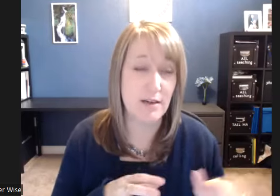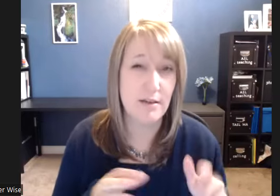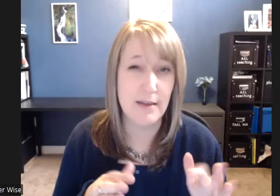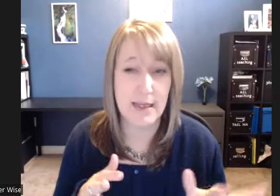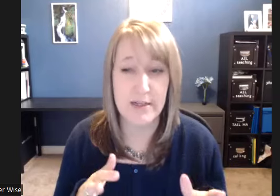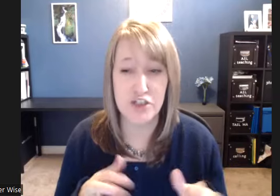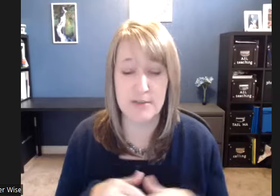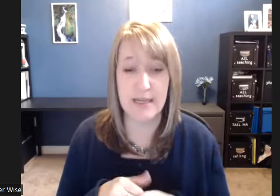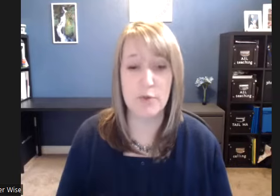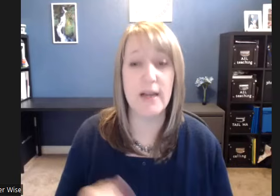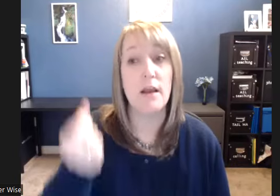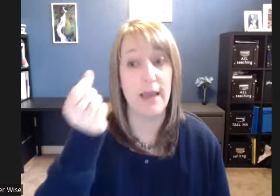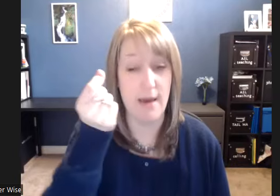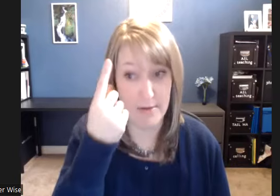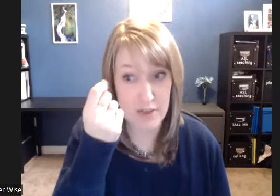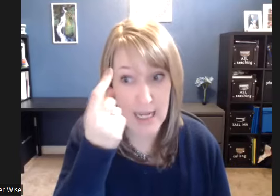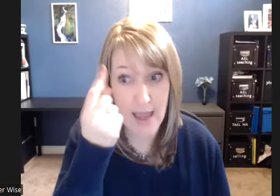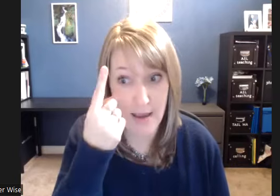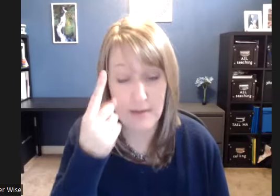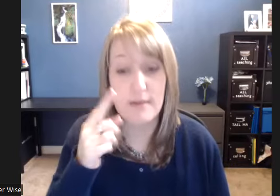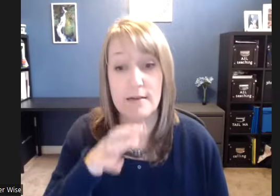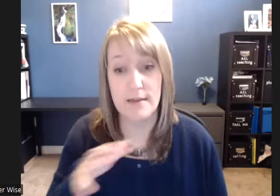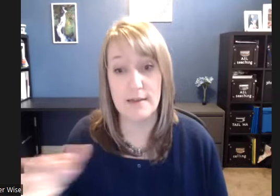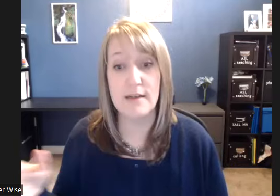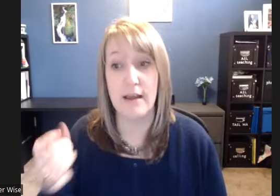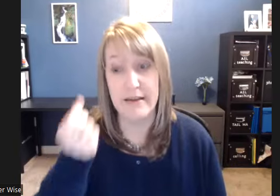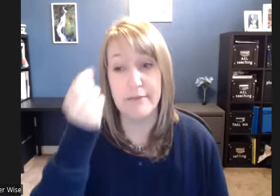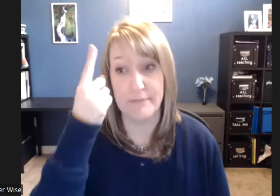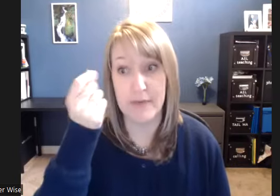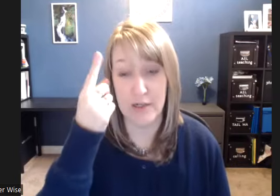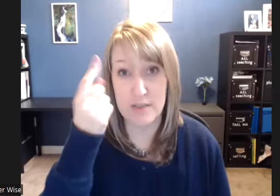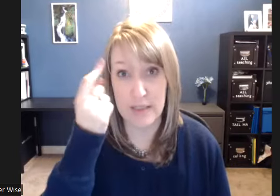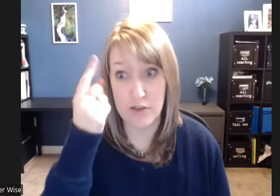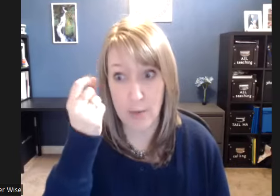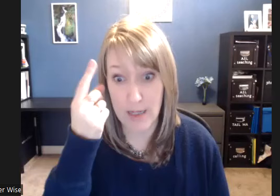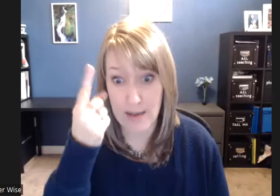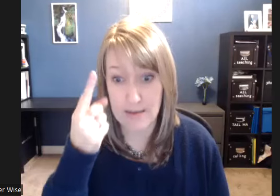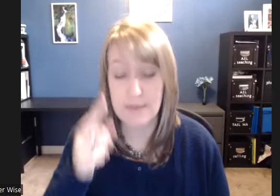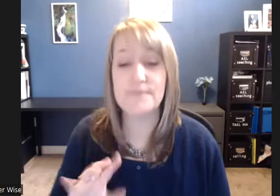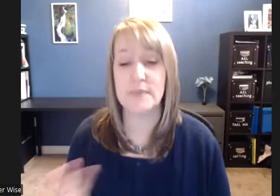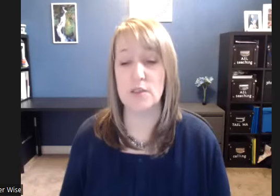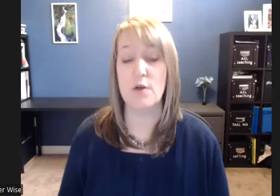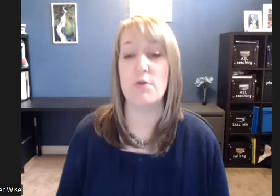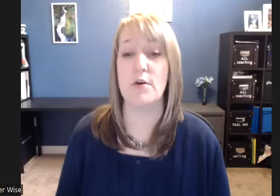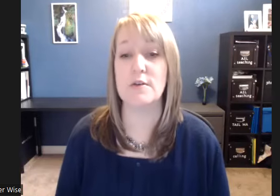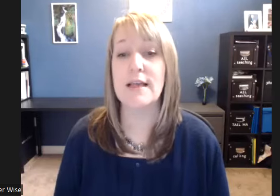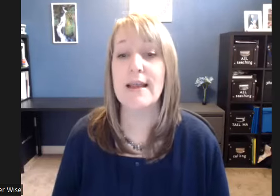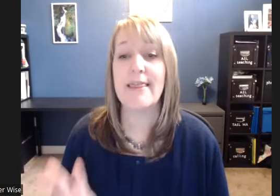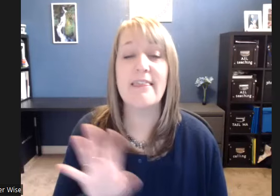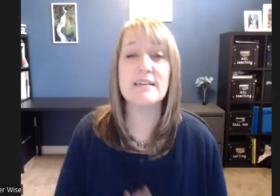condition, as a conditional statement, right? Okay, understand, da, da, da, da, da. Here's how it is. You know those. This